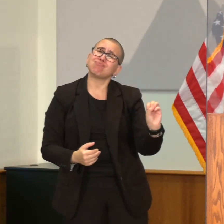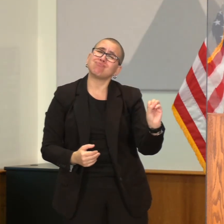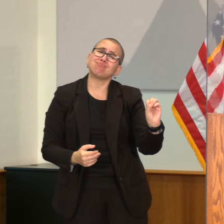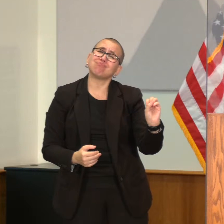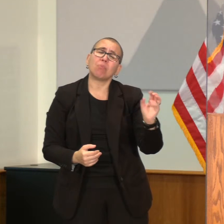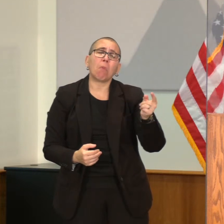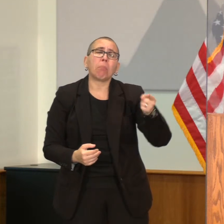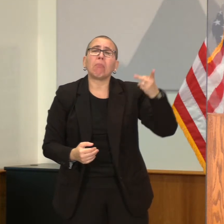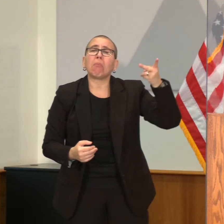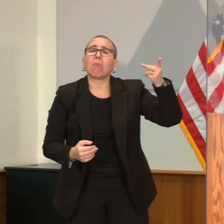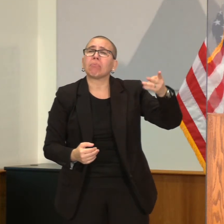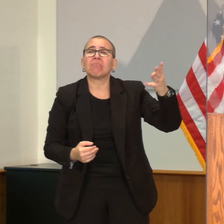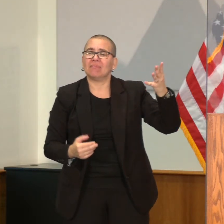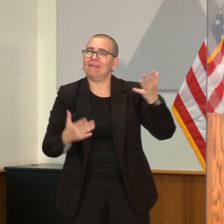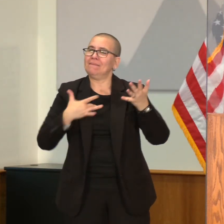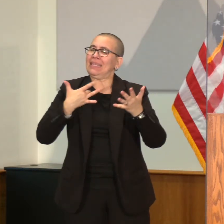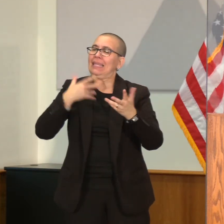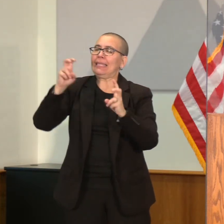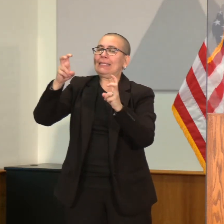peace officers,